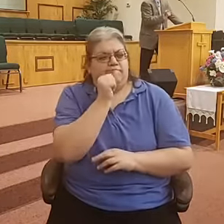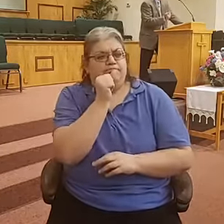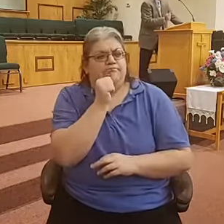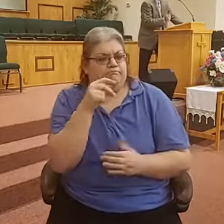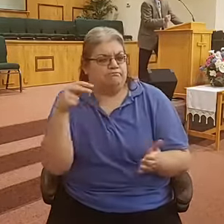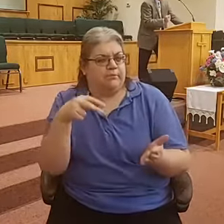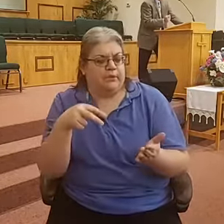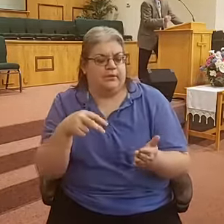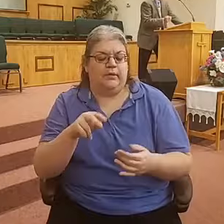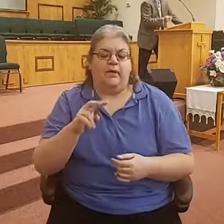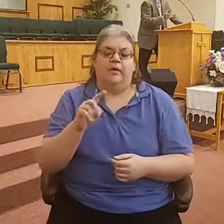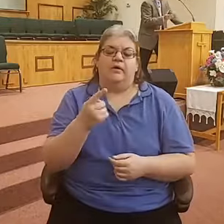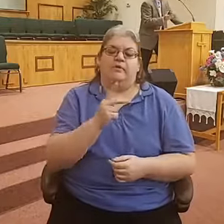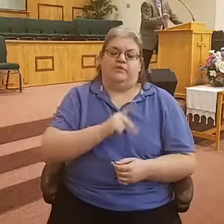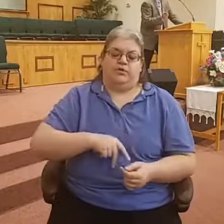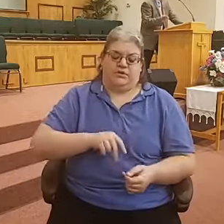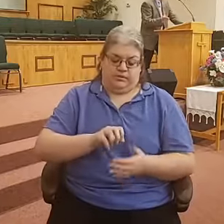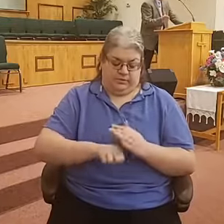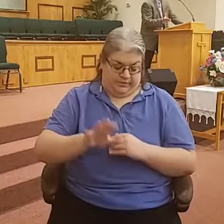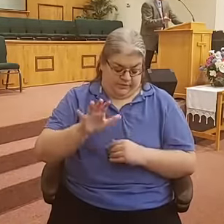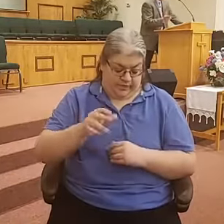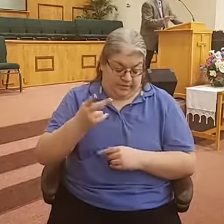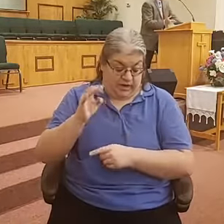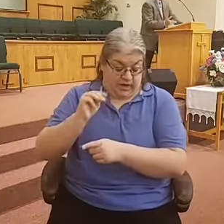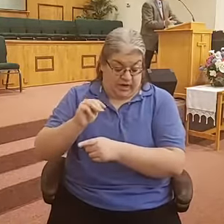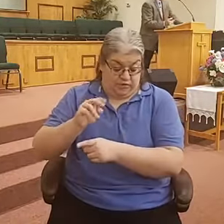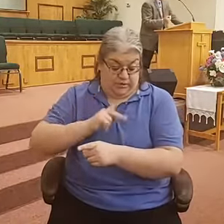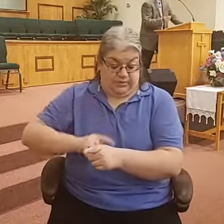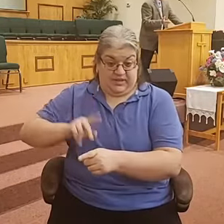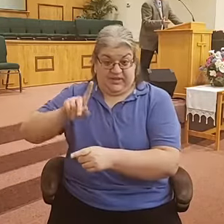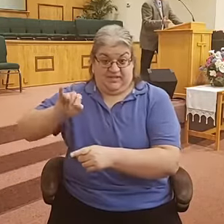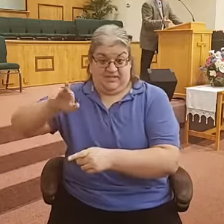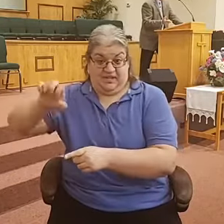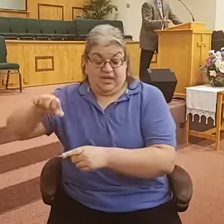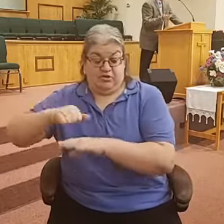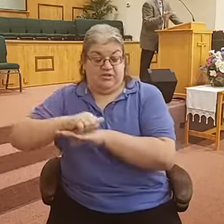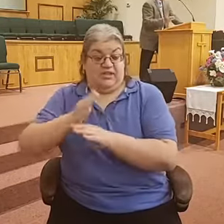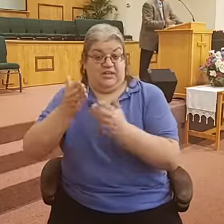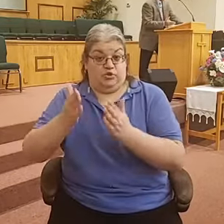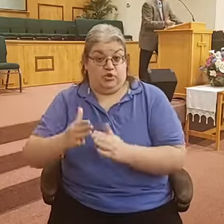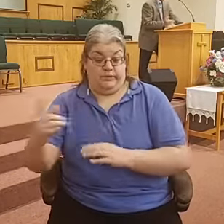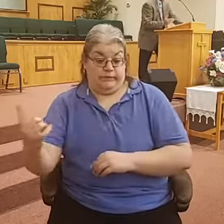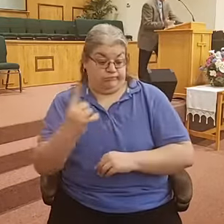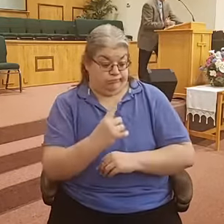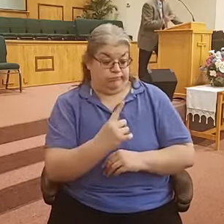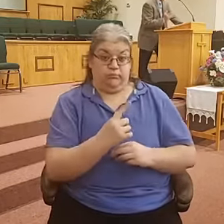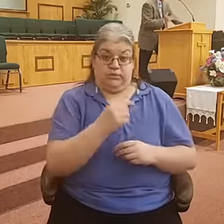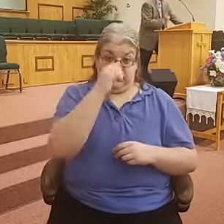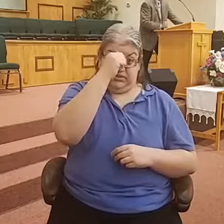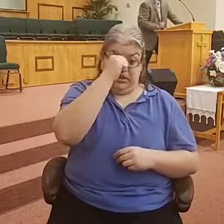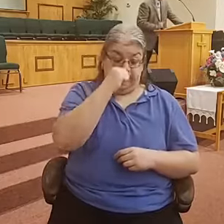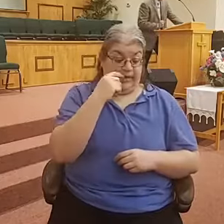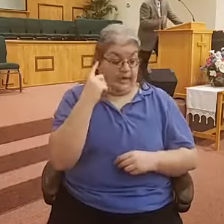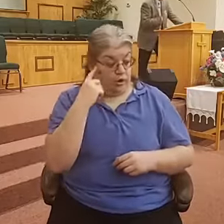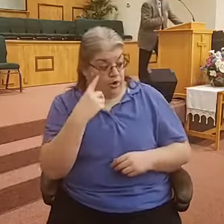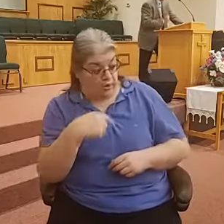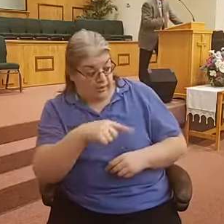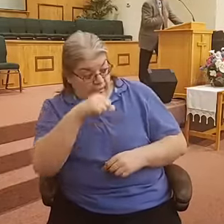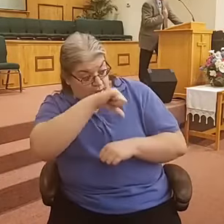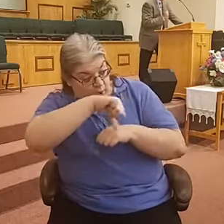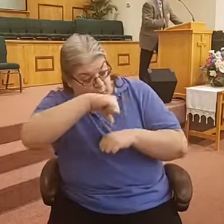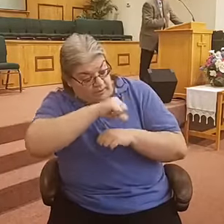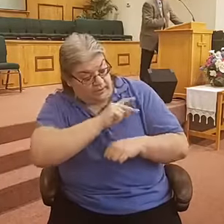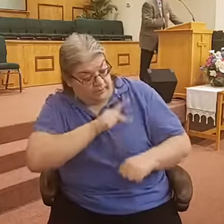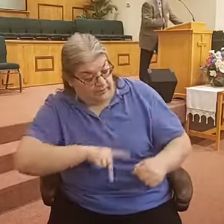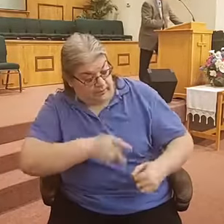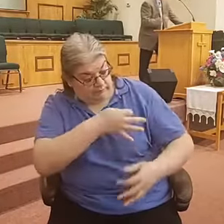1 Kings 5. And Hiram, king of Tyre, sent his servants unto Solomon, for he had heard that they had anointed him king in the room